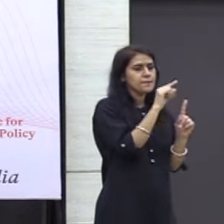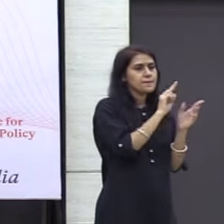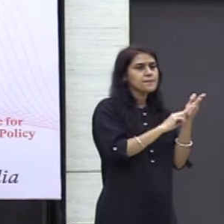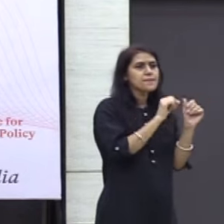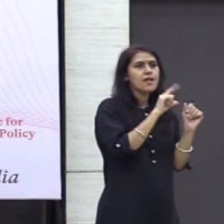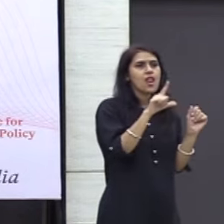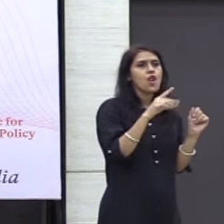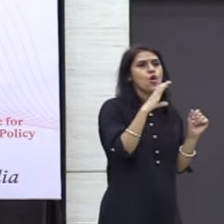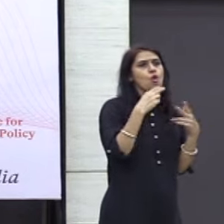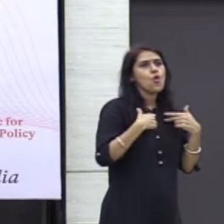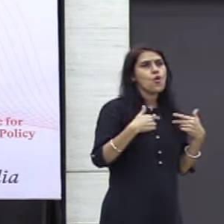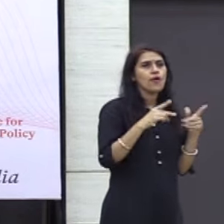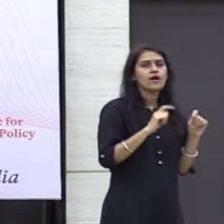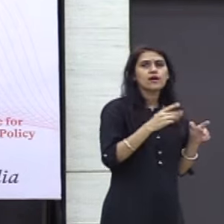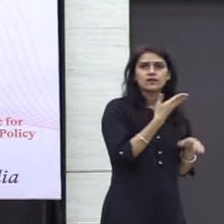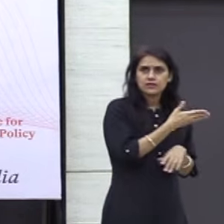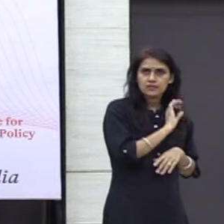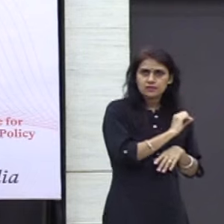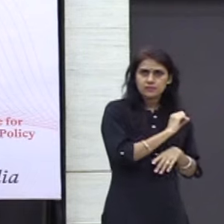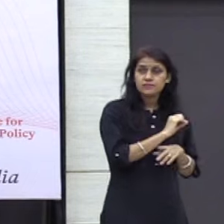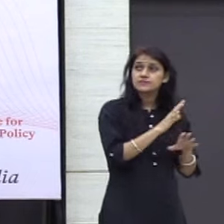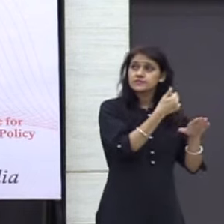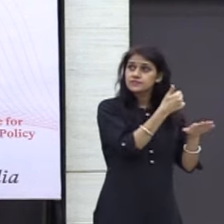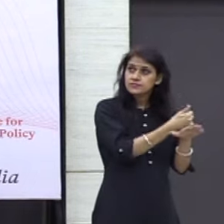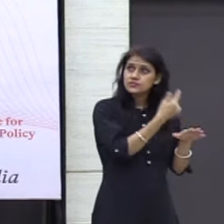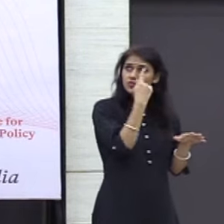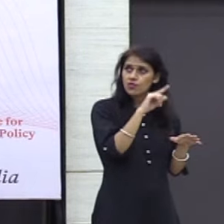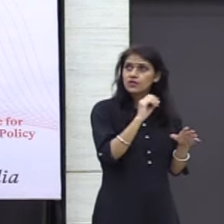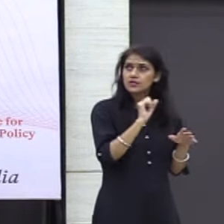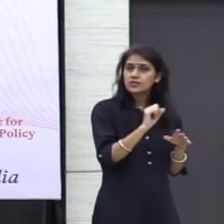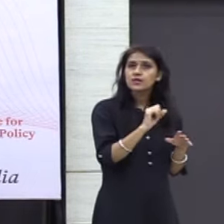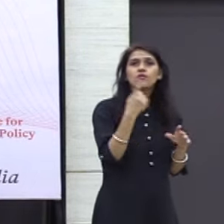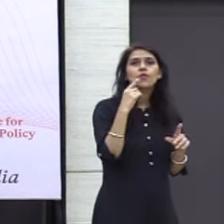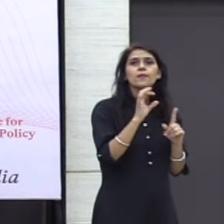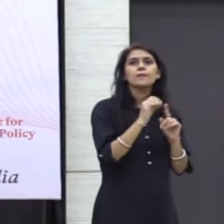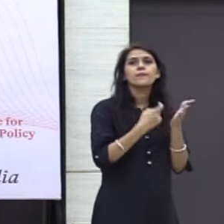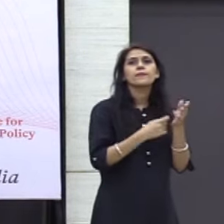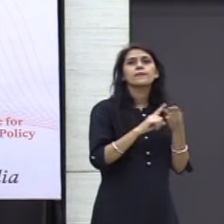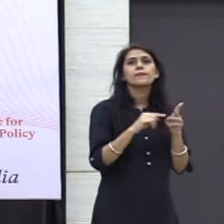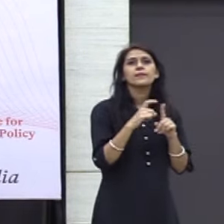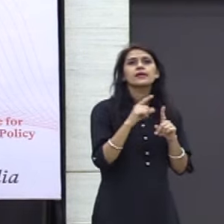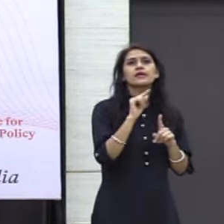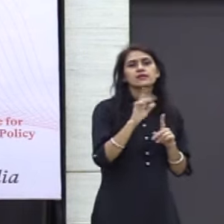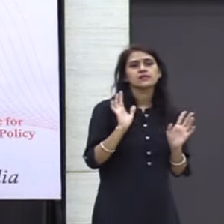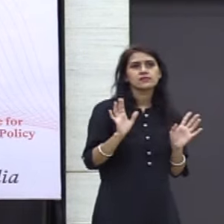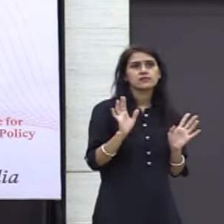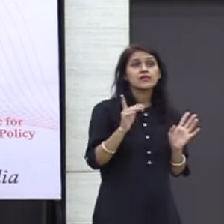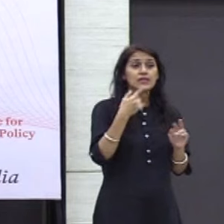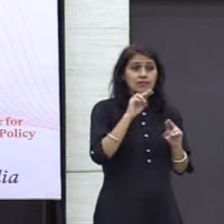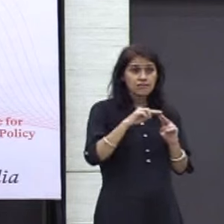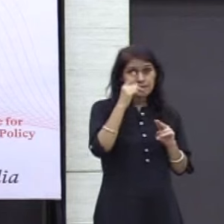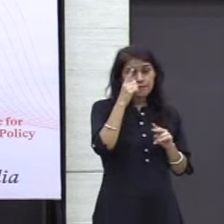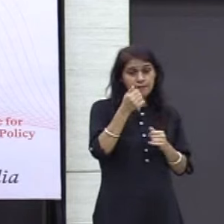predicate offense. Any other statute, if there's an offense made out, it becomes a predicate offense. If you launder that money, it's